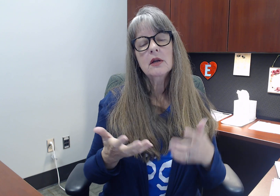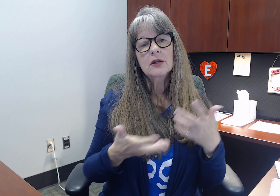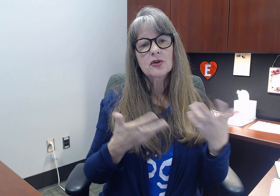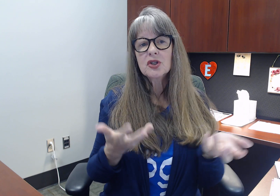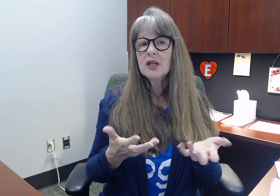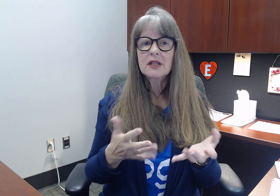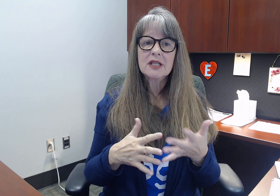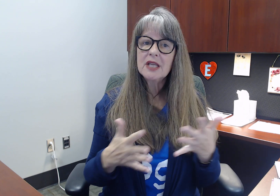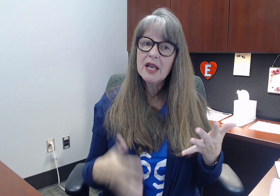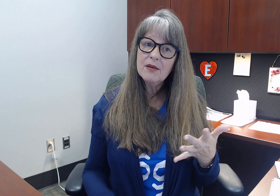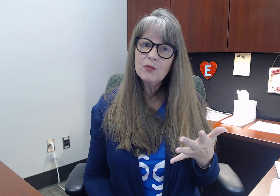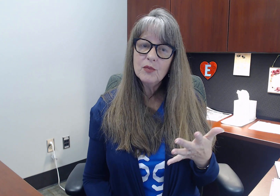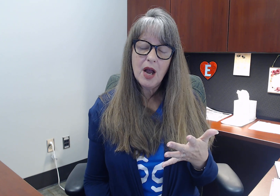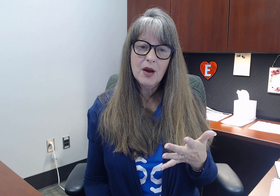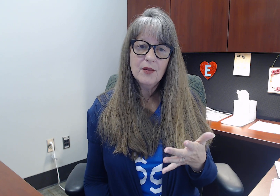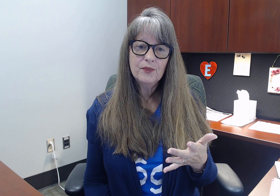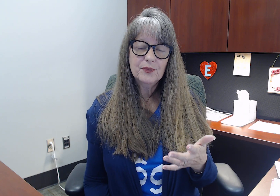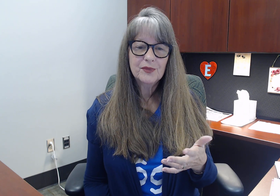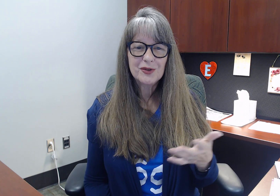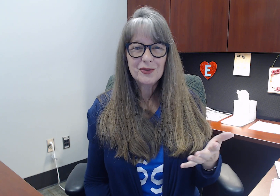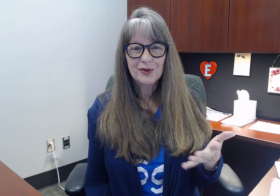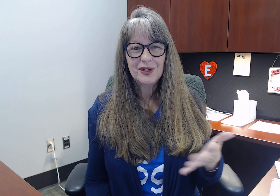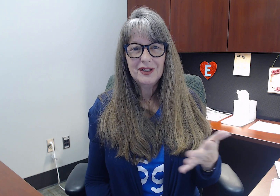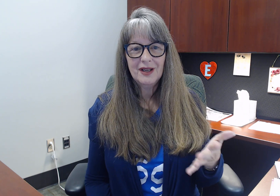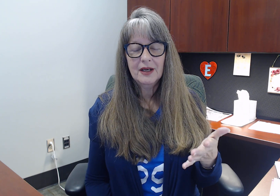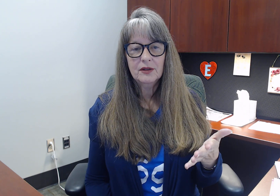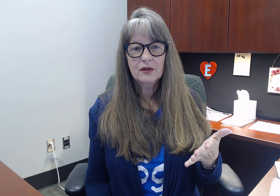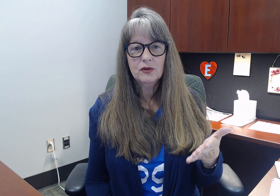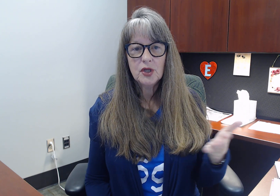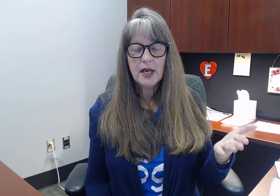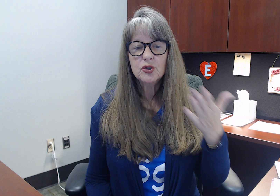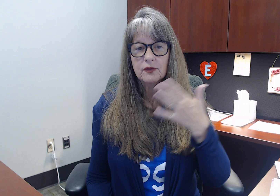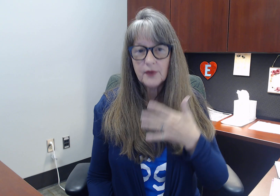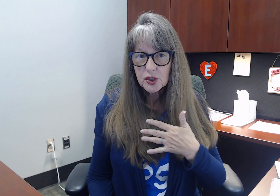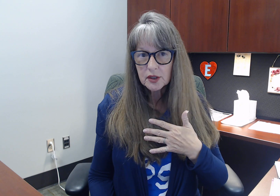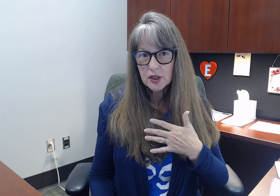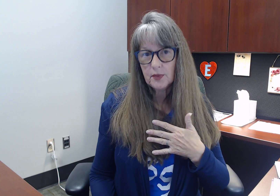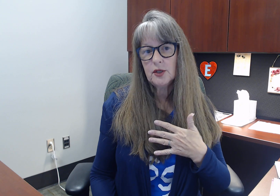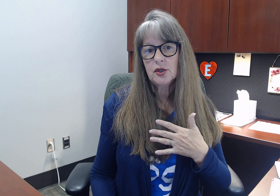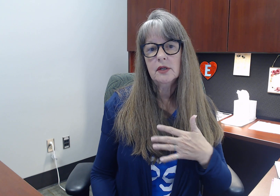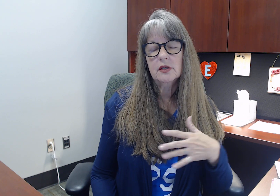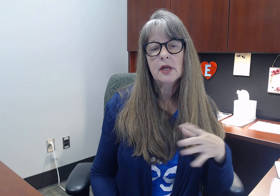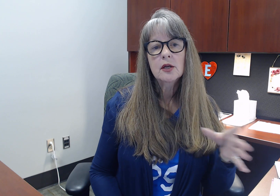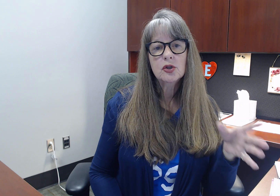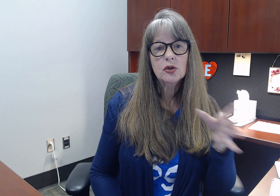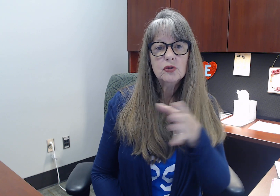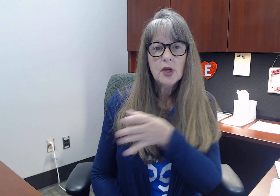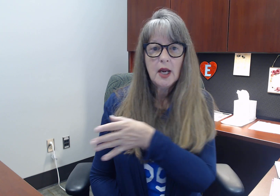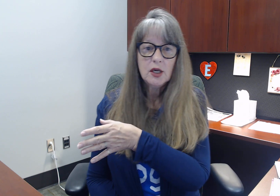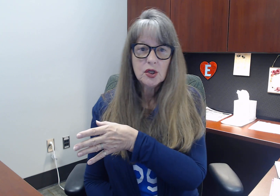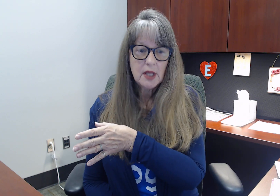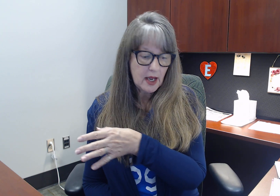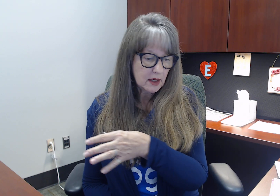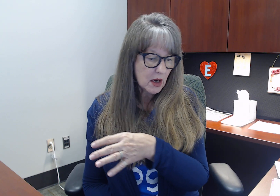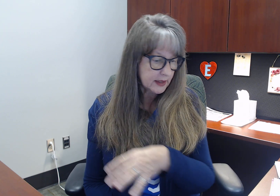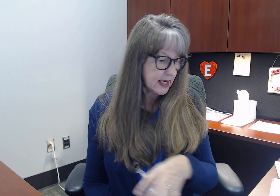just the same. So you change your facial expressions to change that